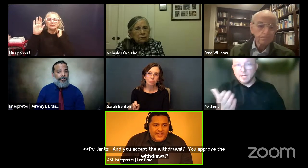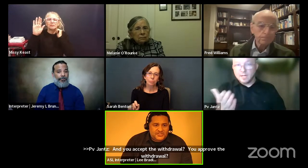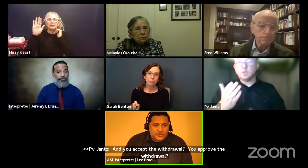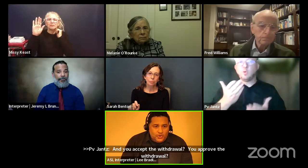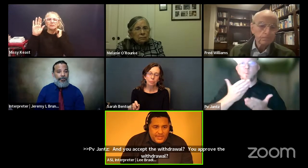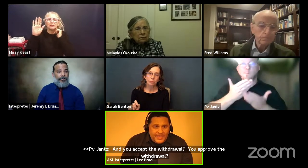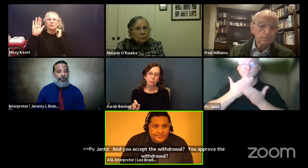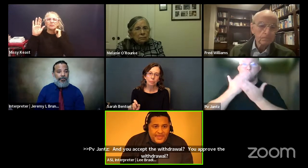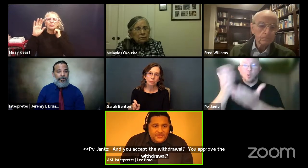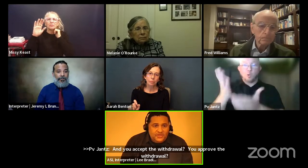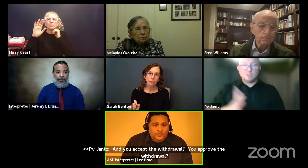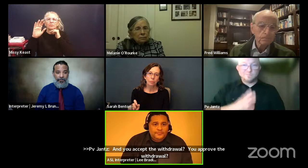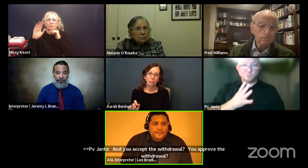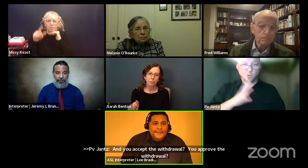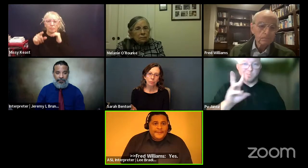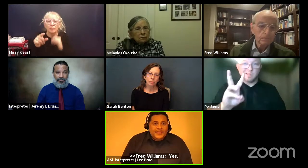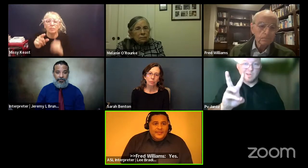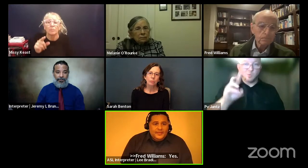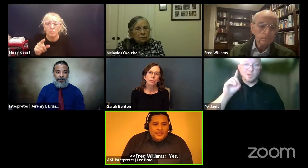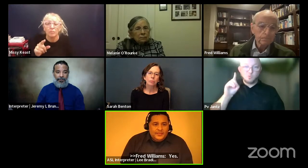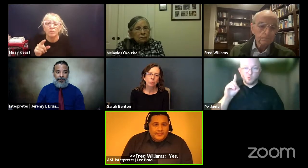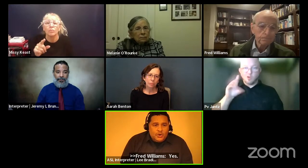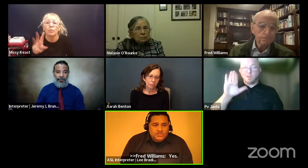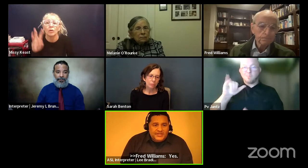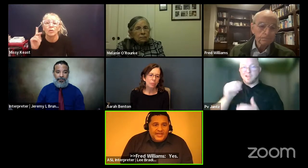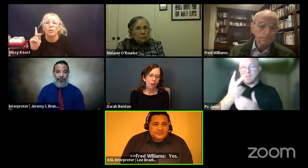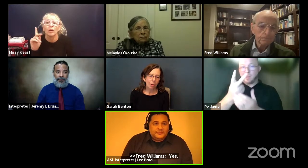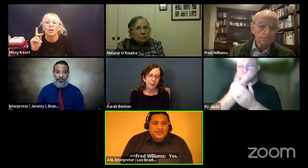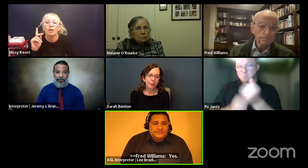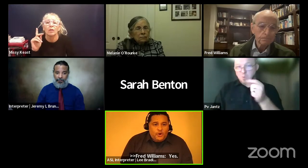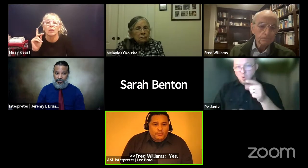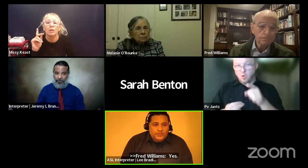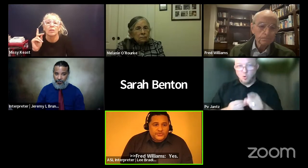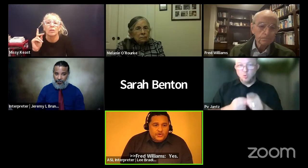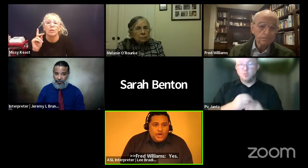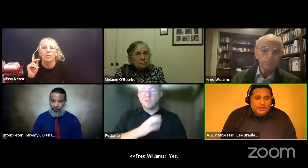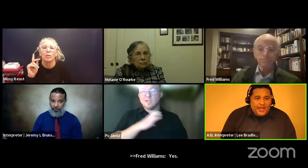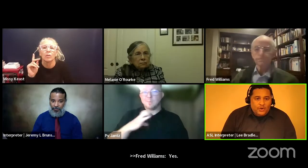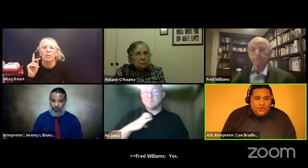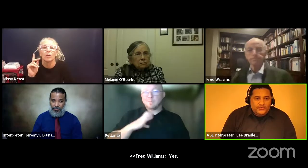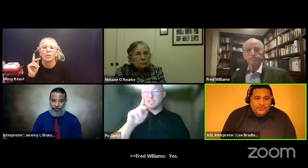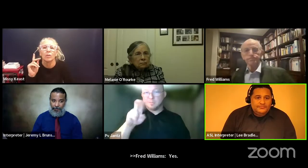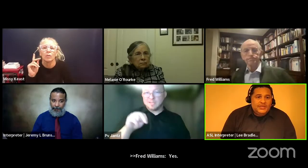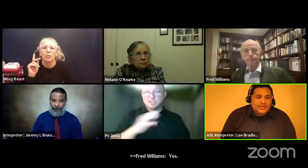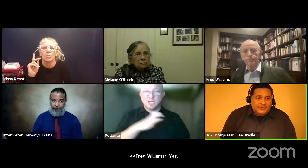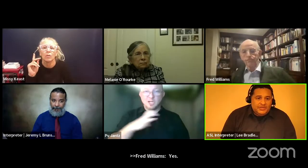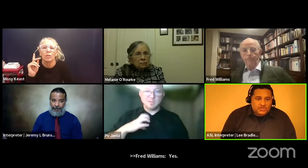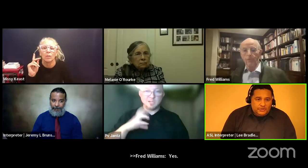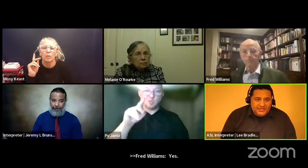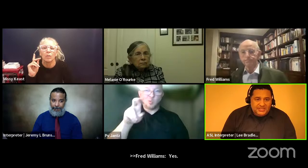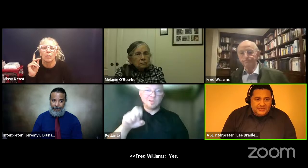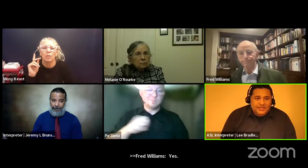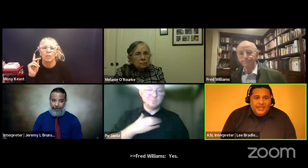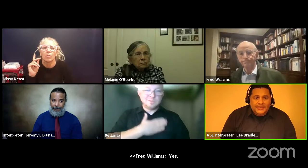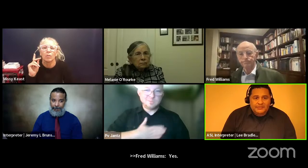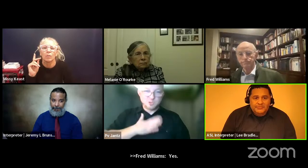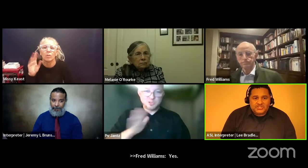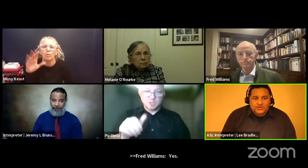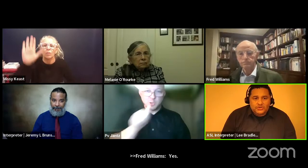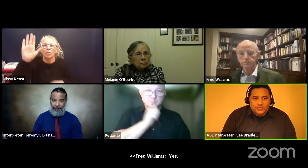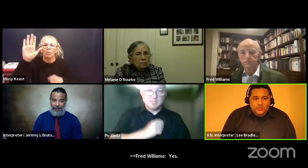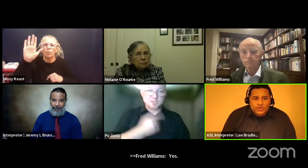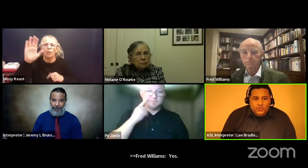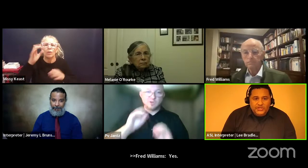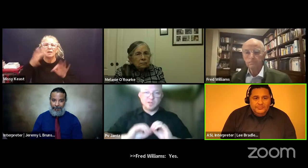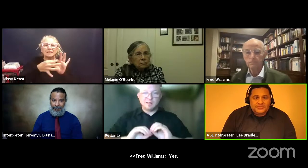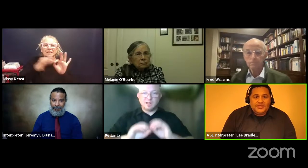Commissioner Jansier, okay, thank you. The motion has been formally withdrawn by both Commissioner Benton and